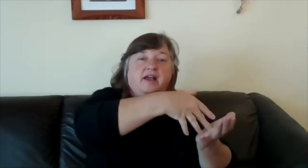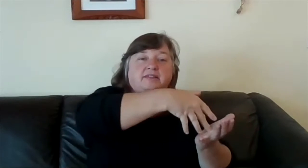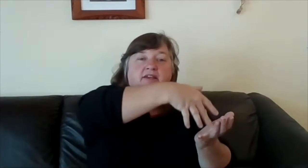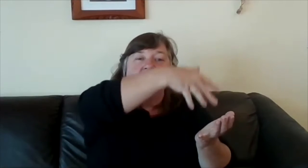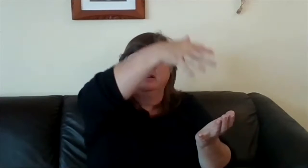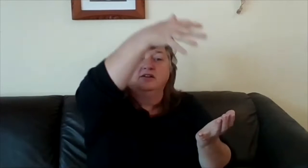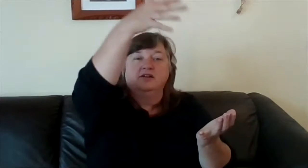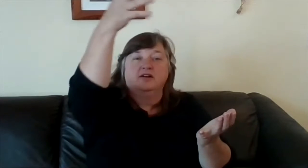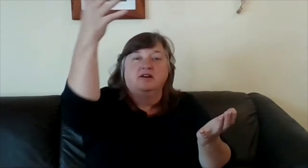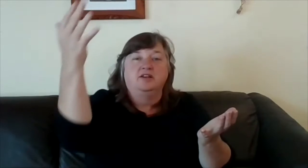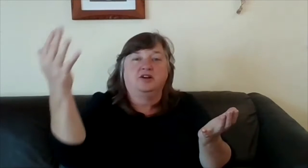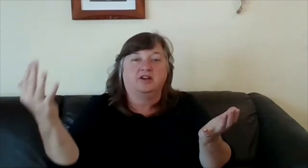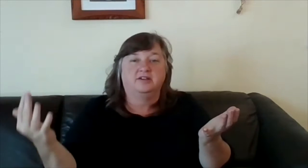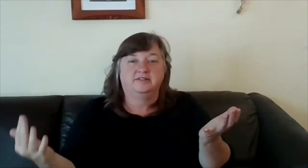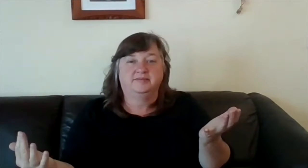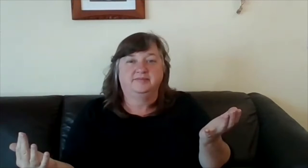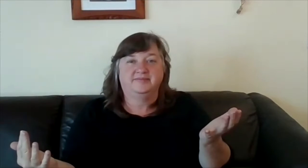and then an arc.